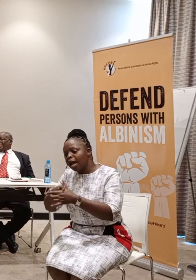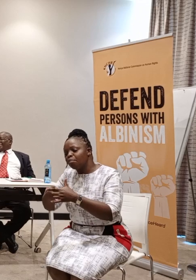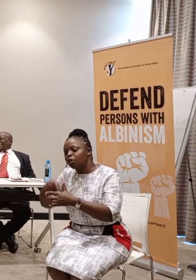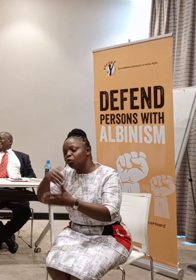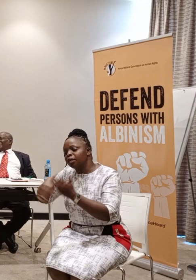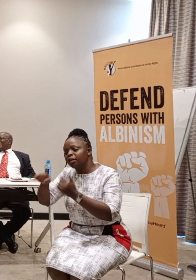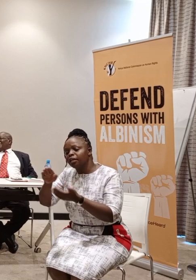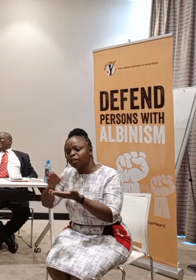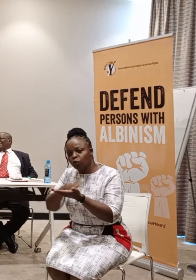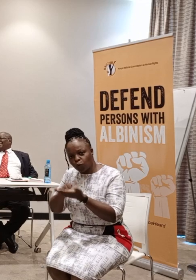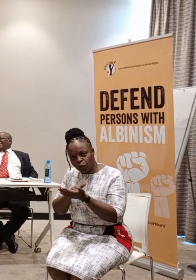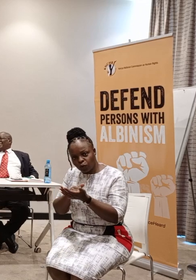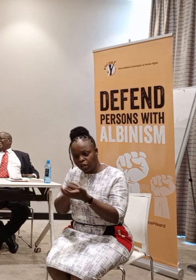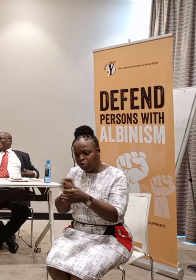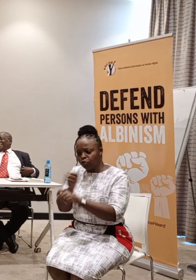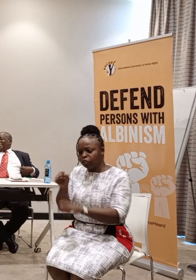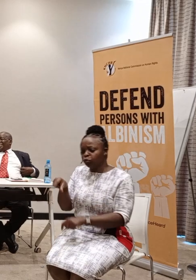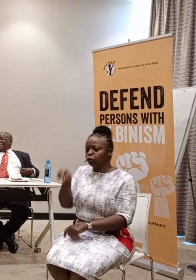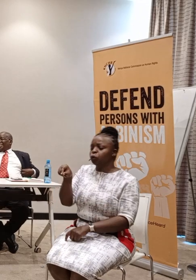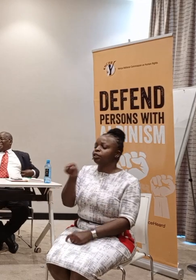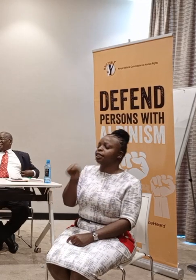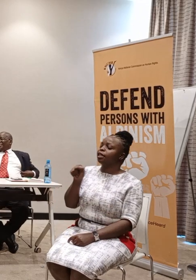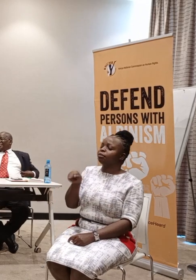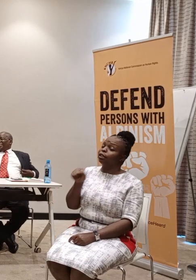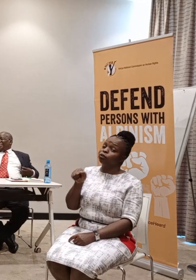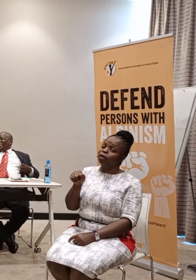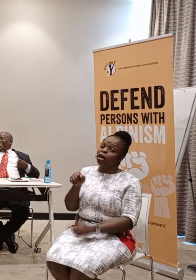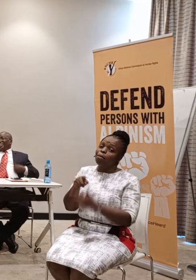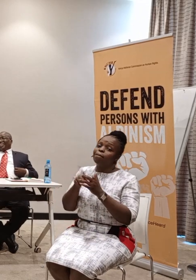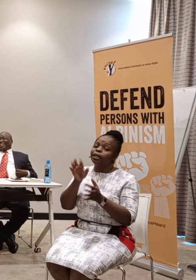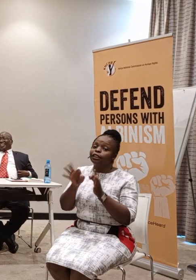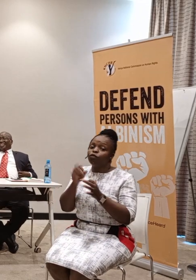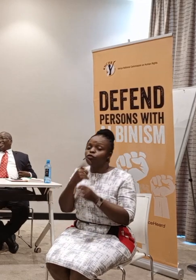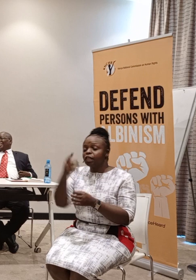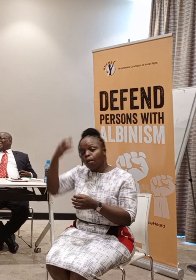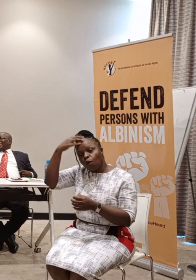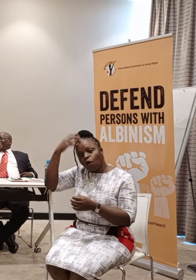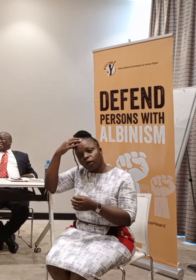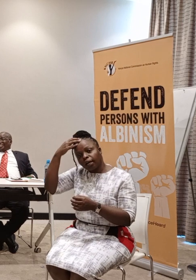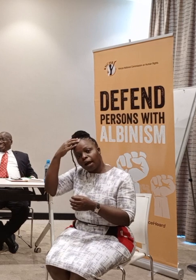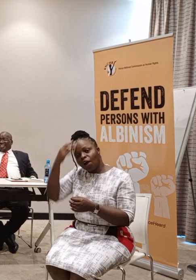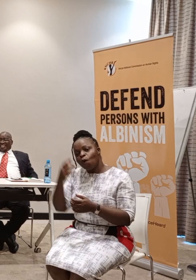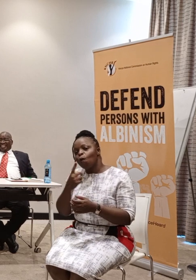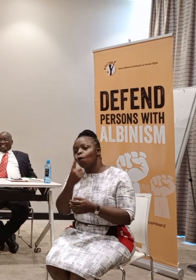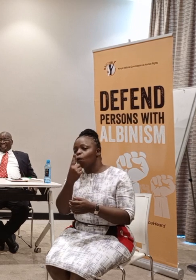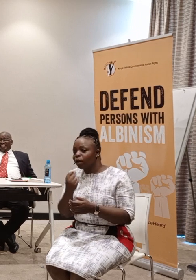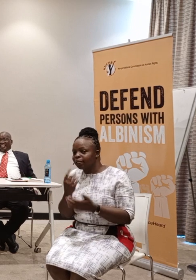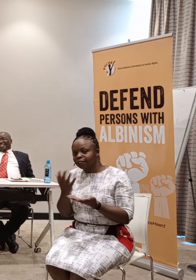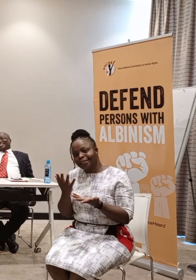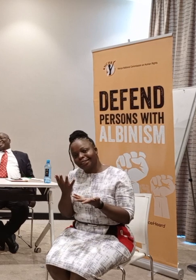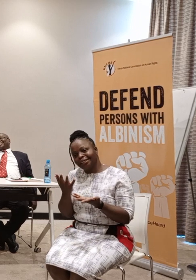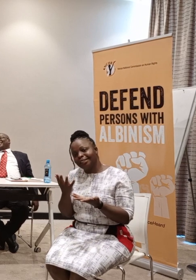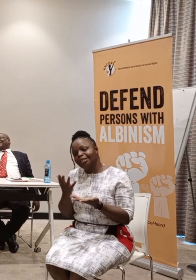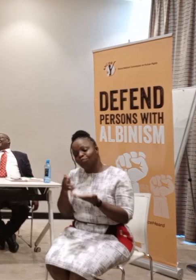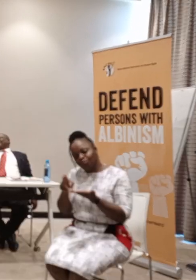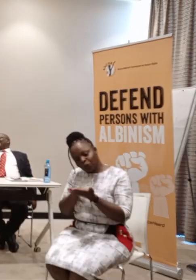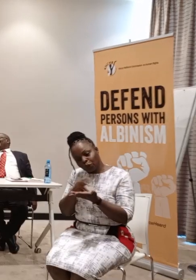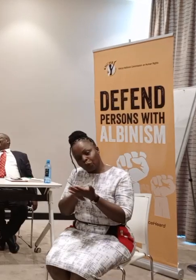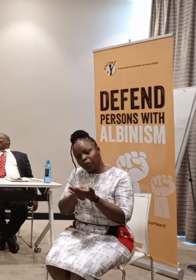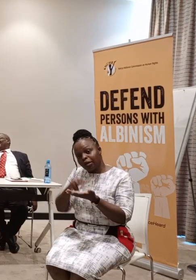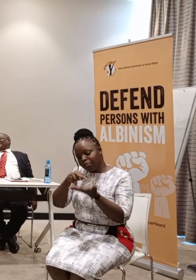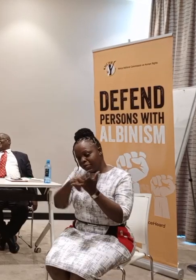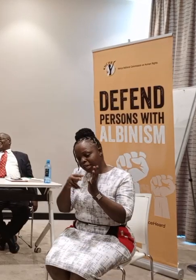you elect that person? Maura Arubino? It's very distancing, yeah? And very, you don't want to